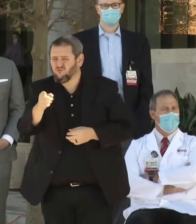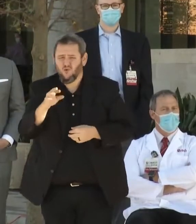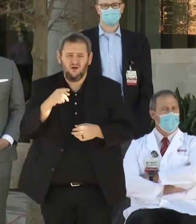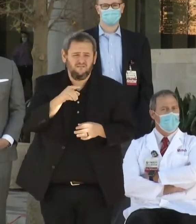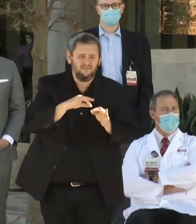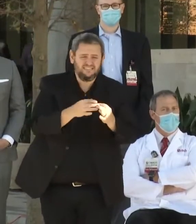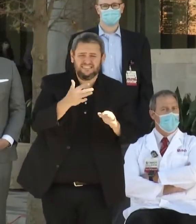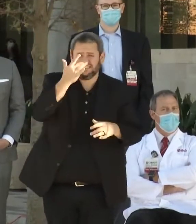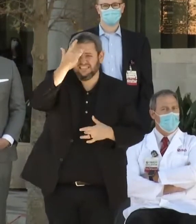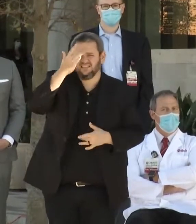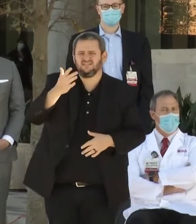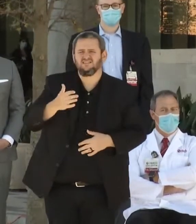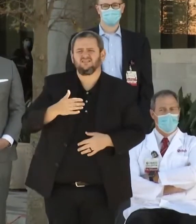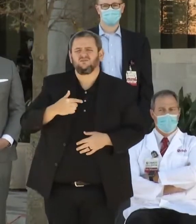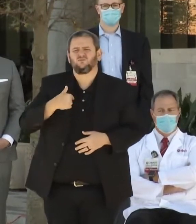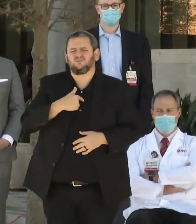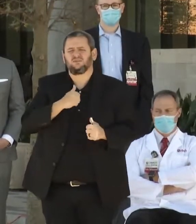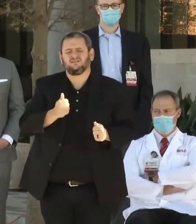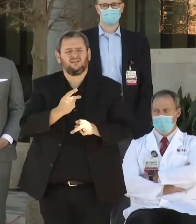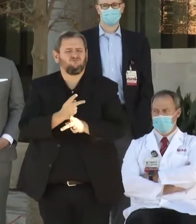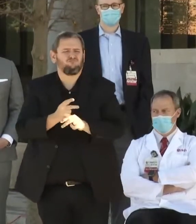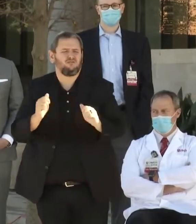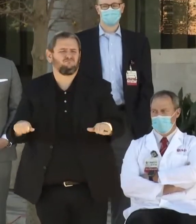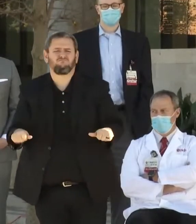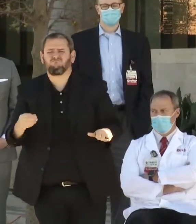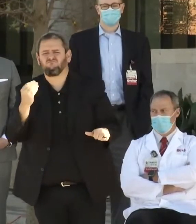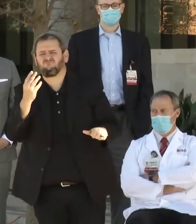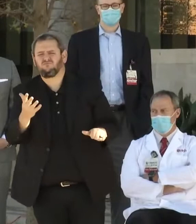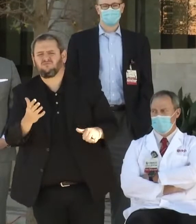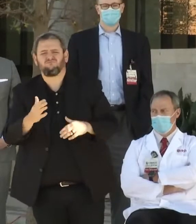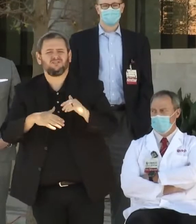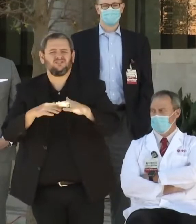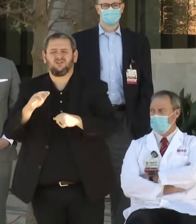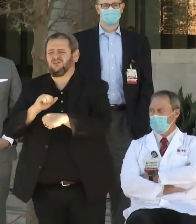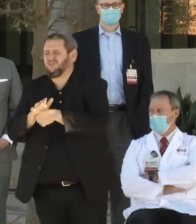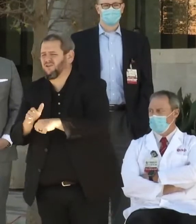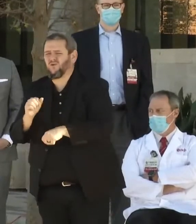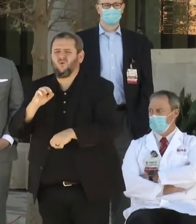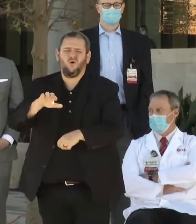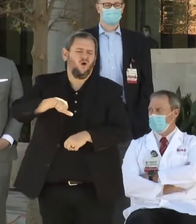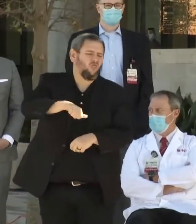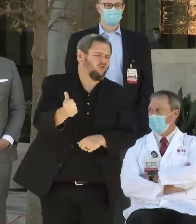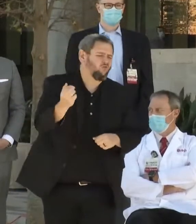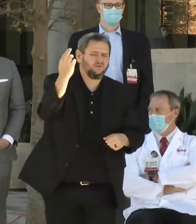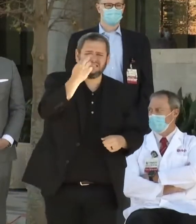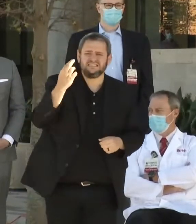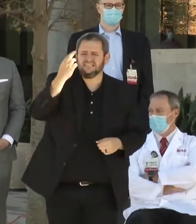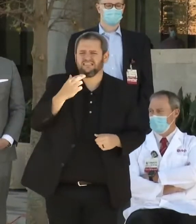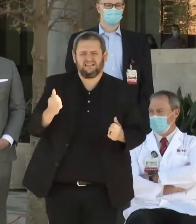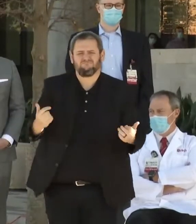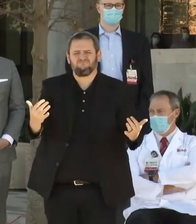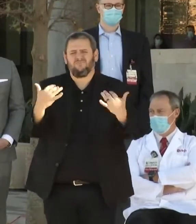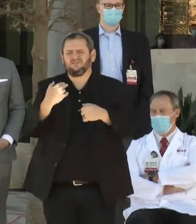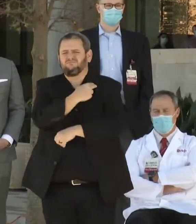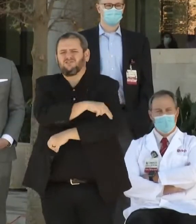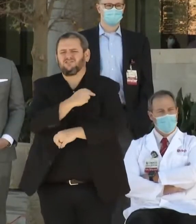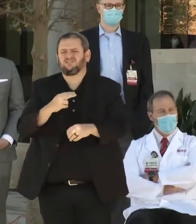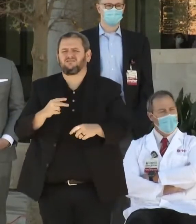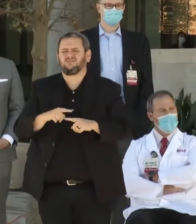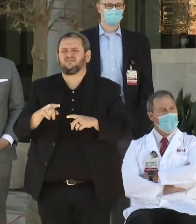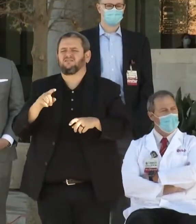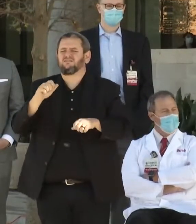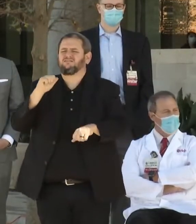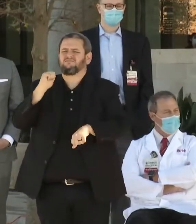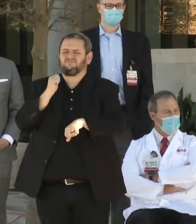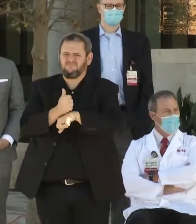of them. That's true if they have COVID or anything else. We've activated the regional medical response system.